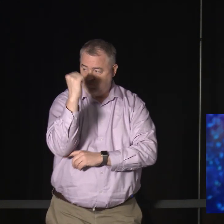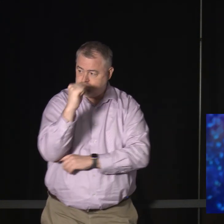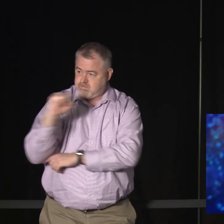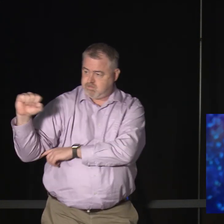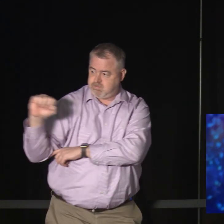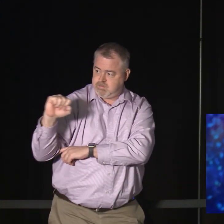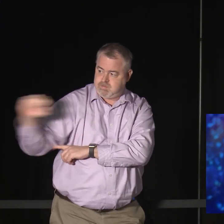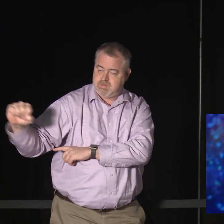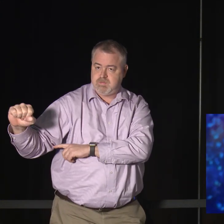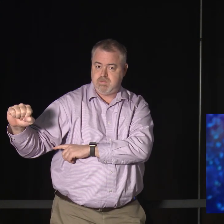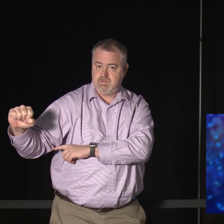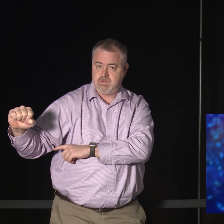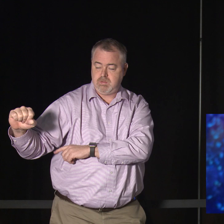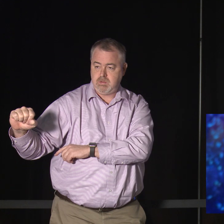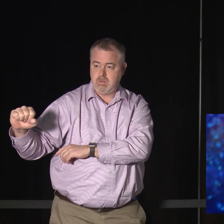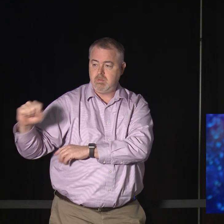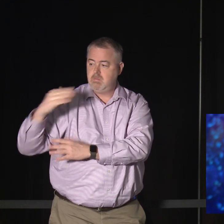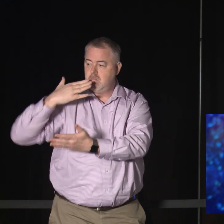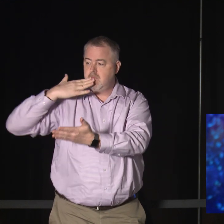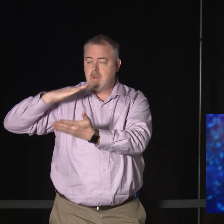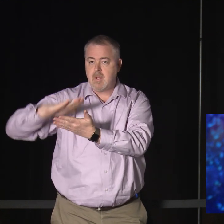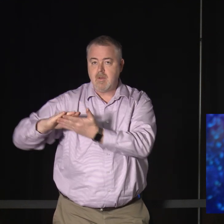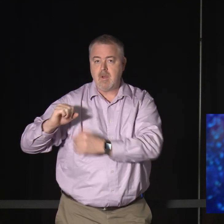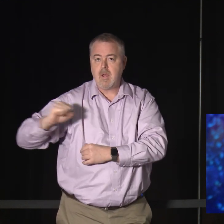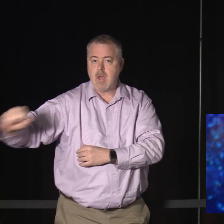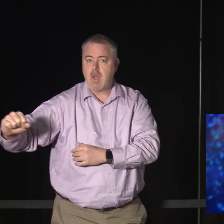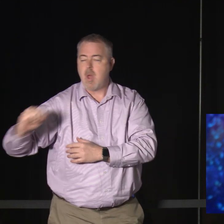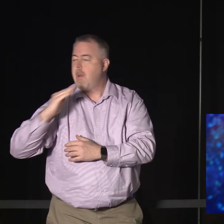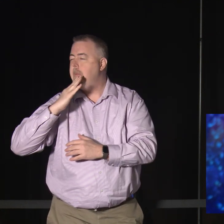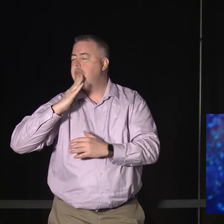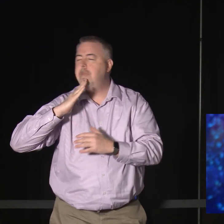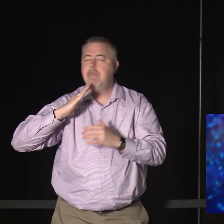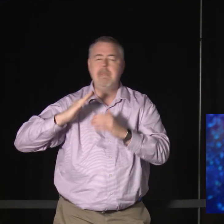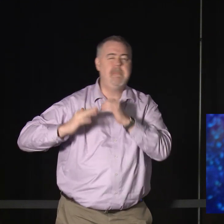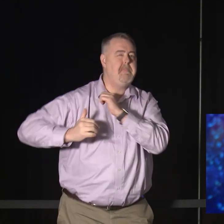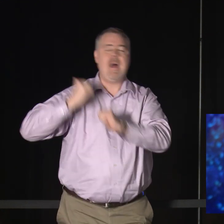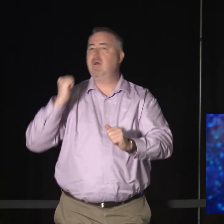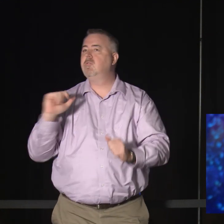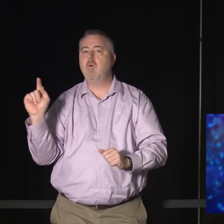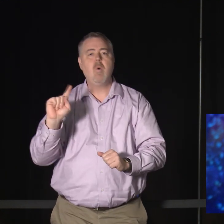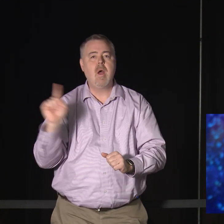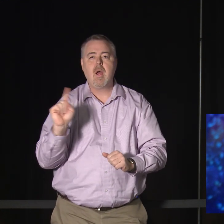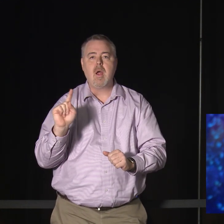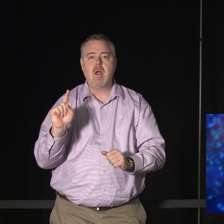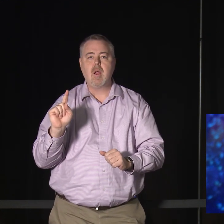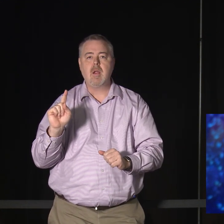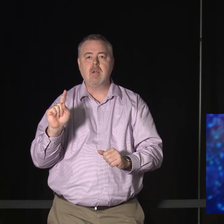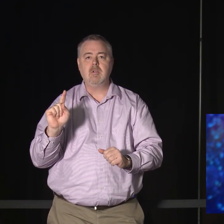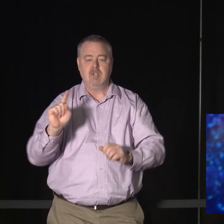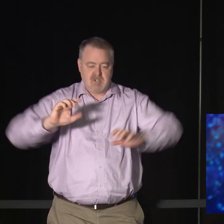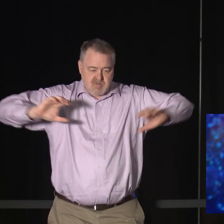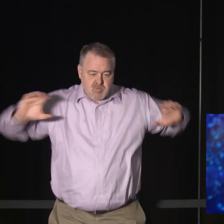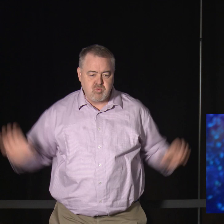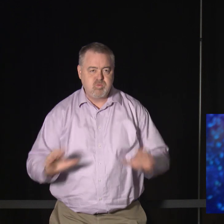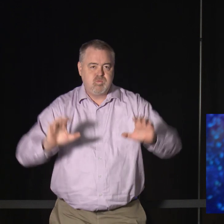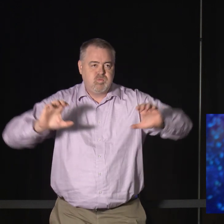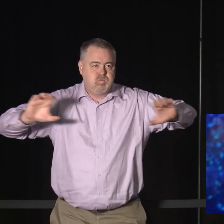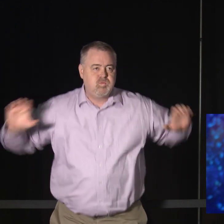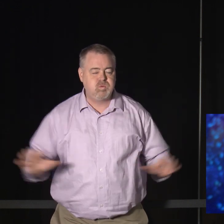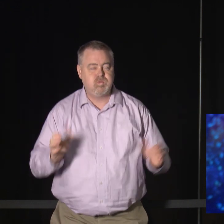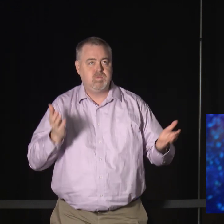evil is best gained by aggressive service.